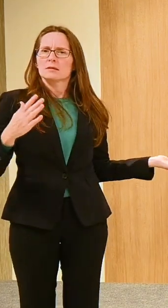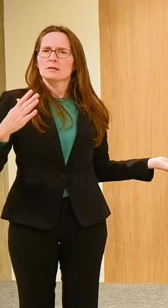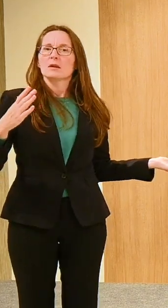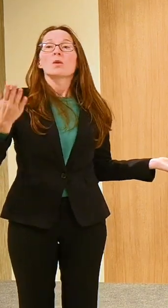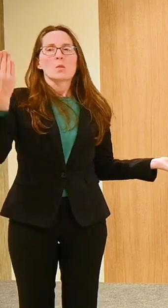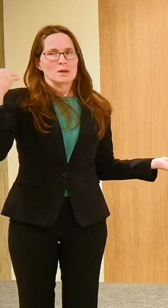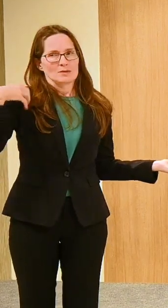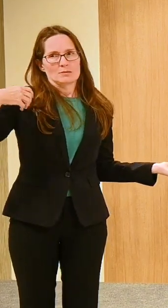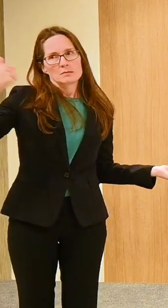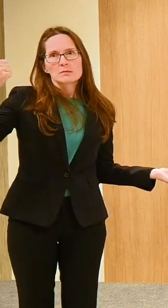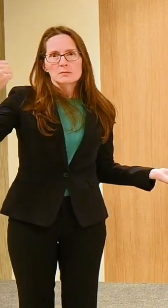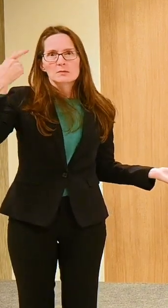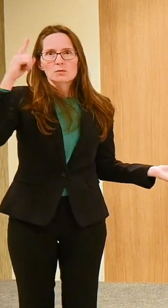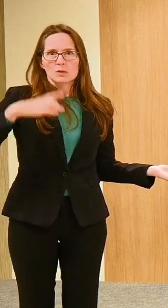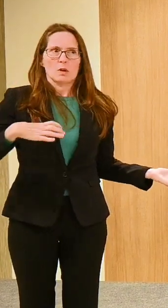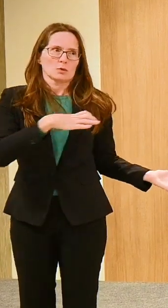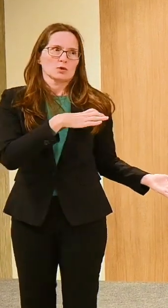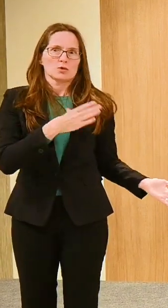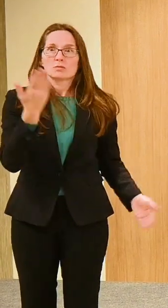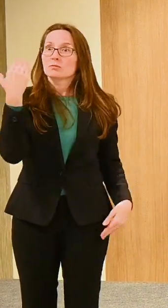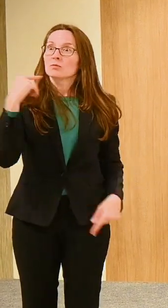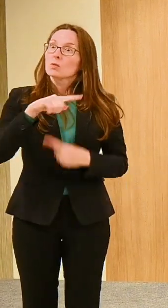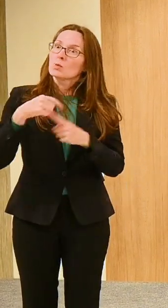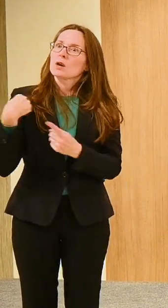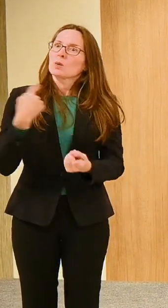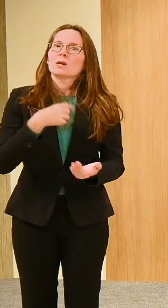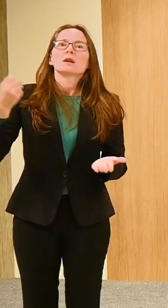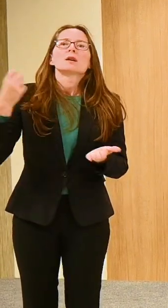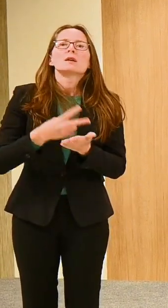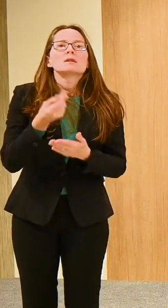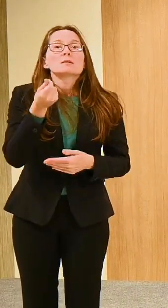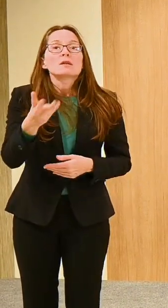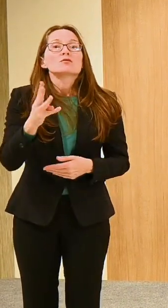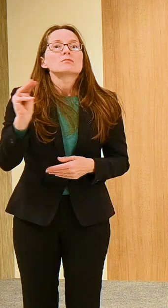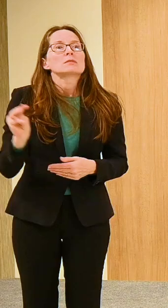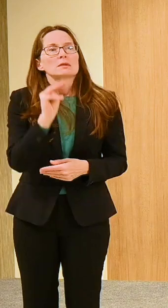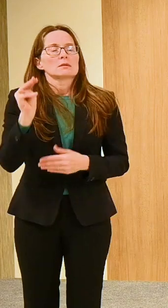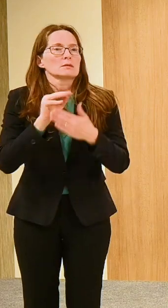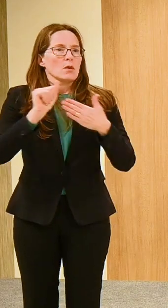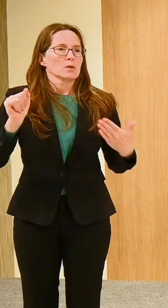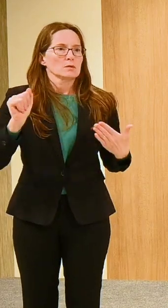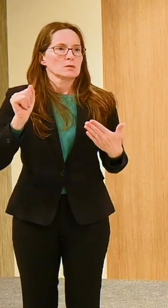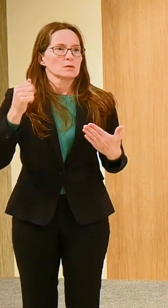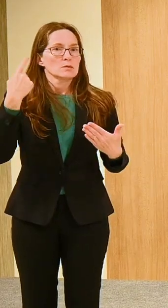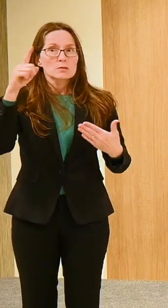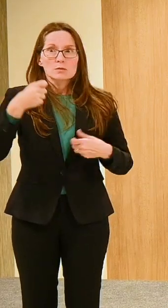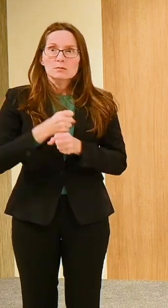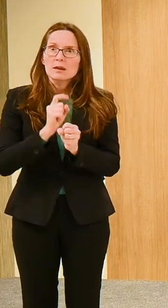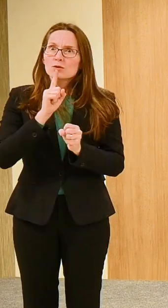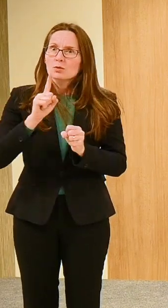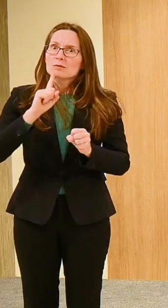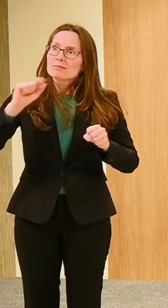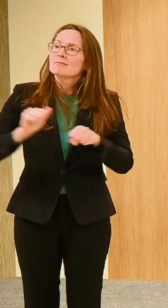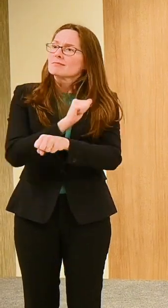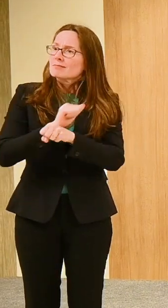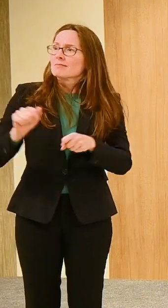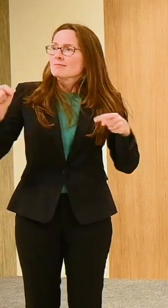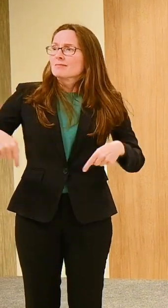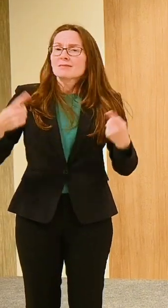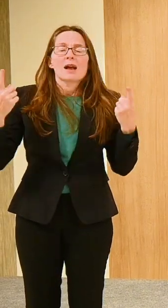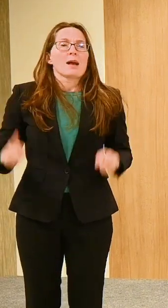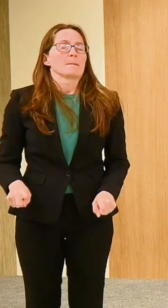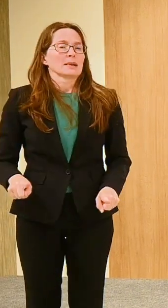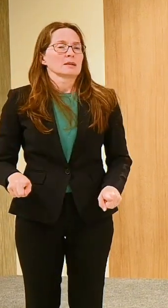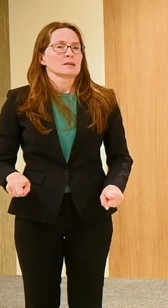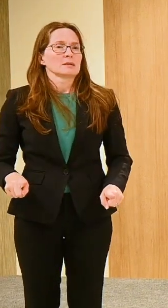to approve the millions of dollars that help make this center come to light, that we are all enjoying and that we